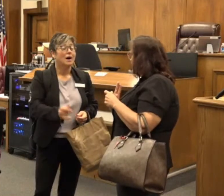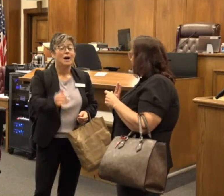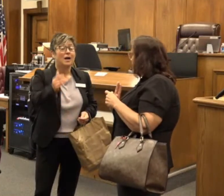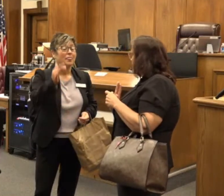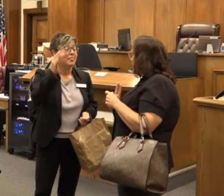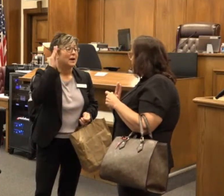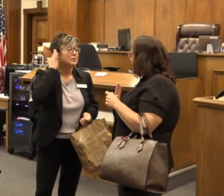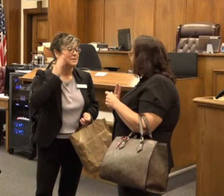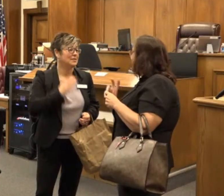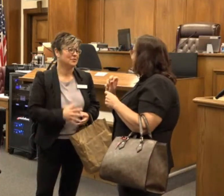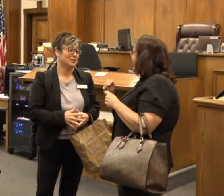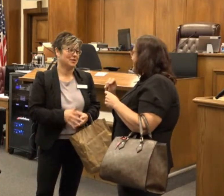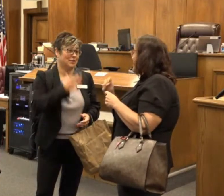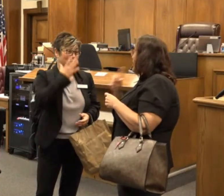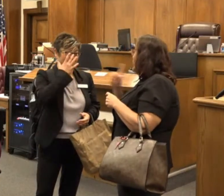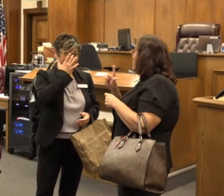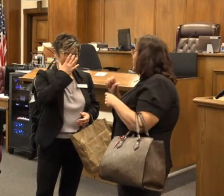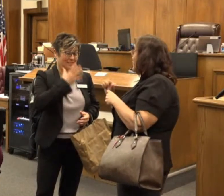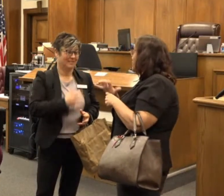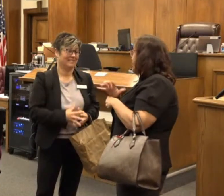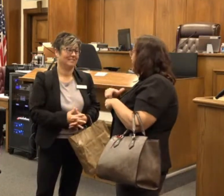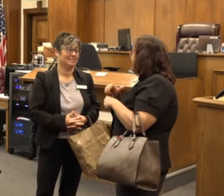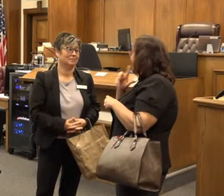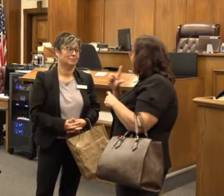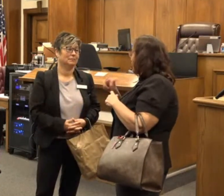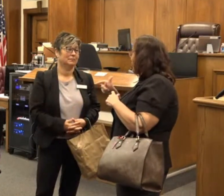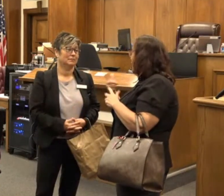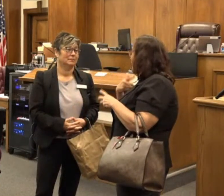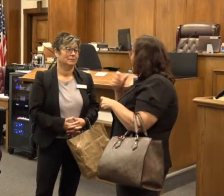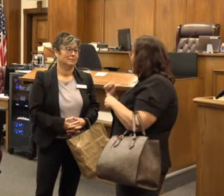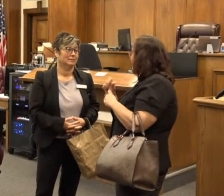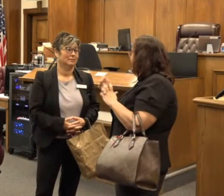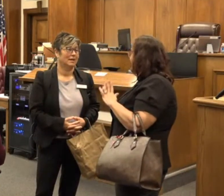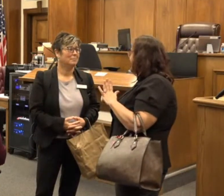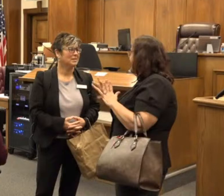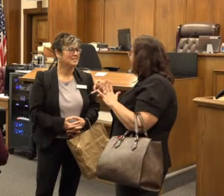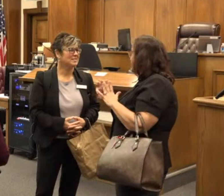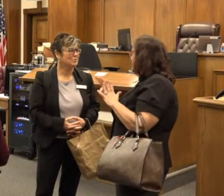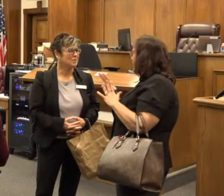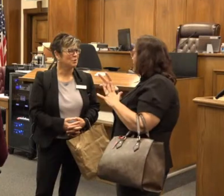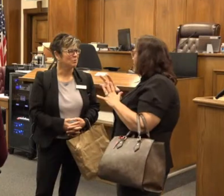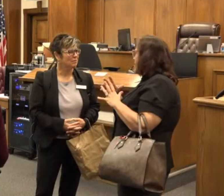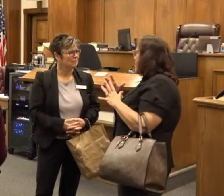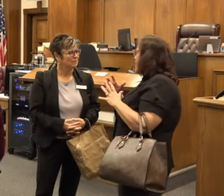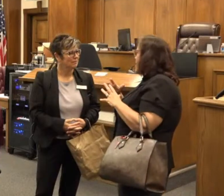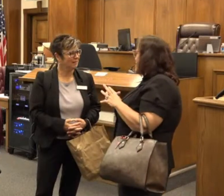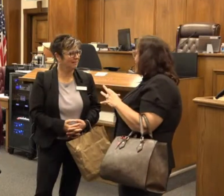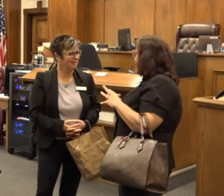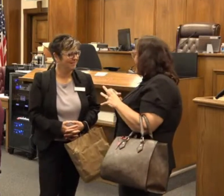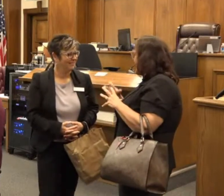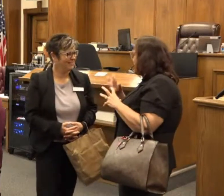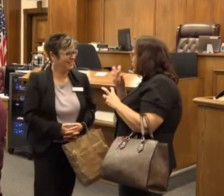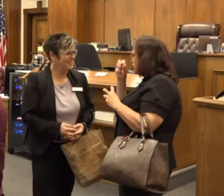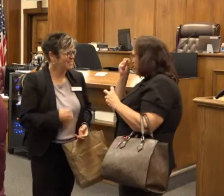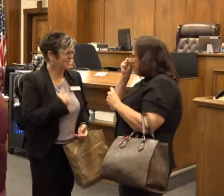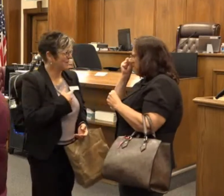All I'm saying is a pleasure working with you. I really enjoyed it. Thank you so much.